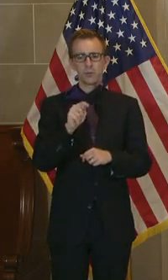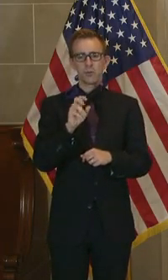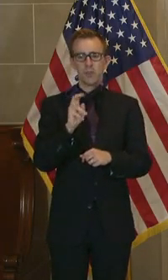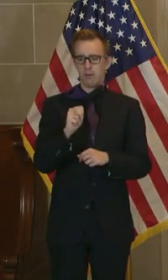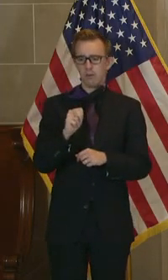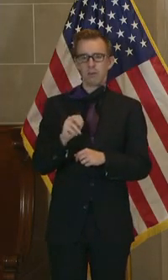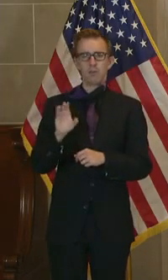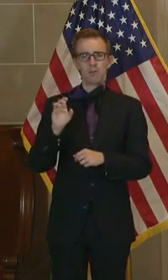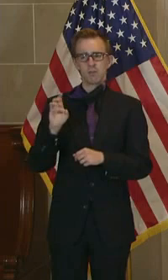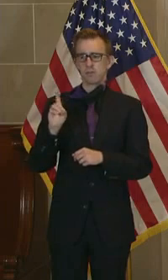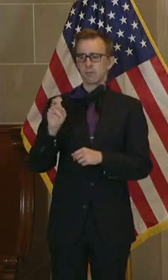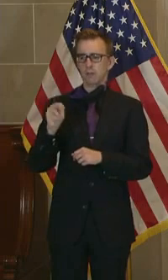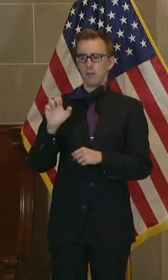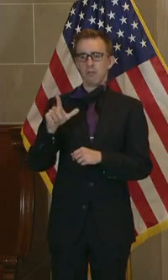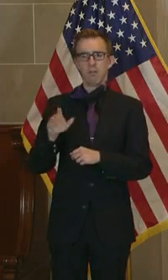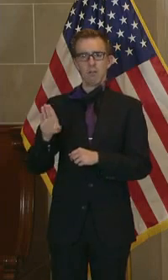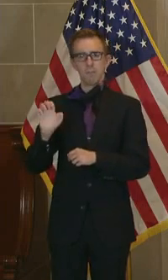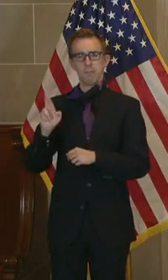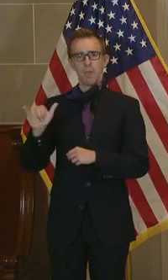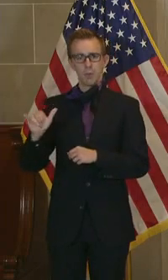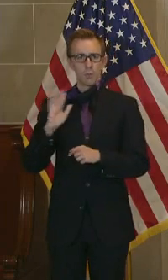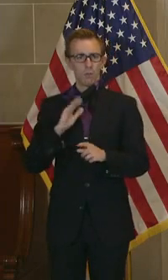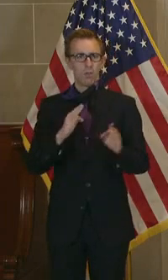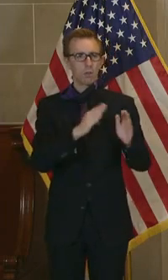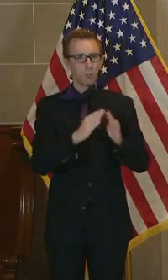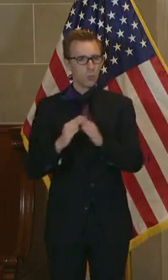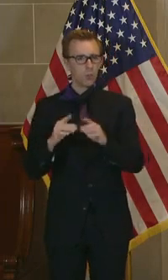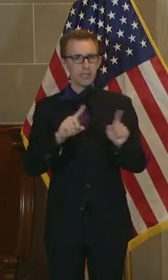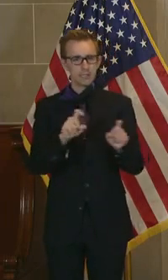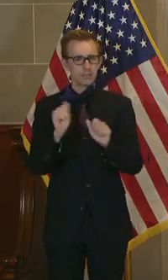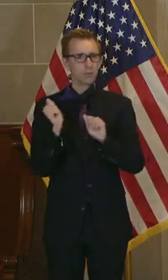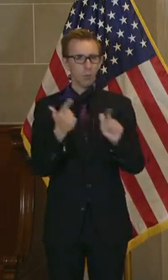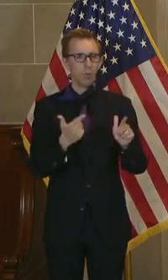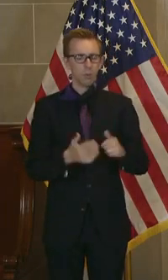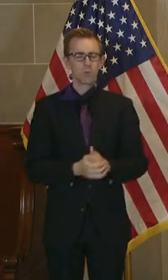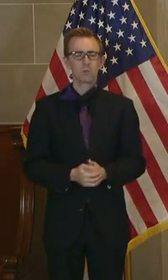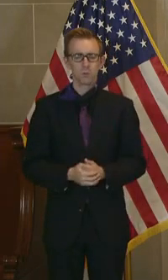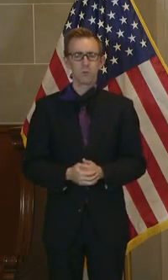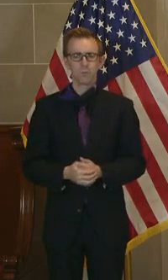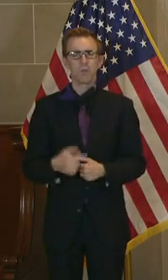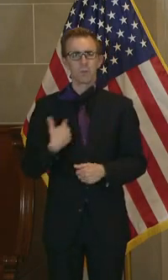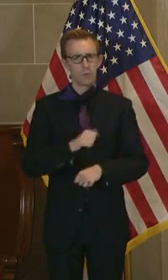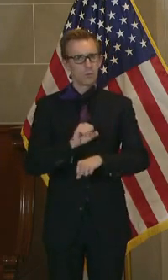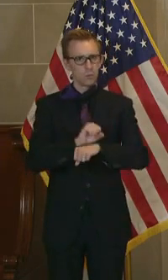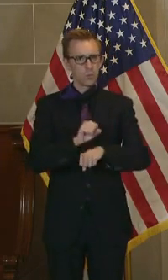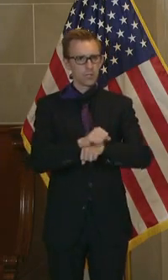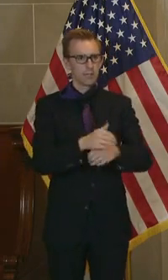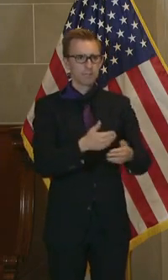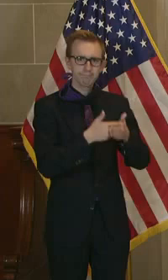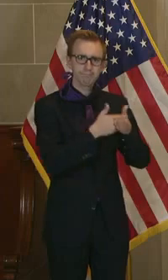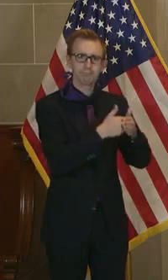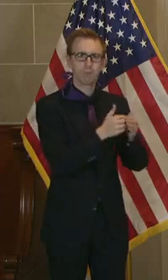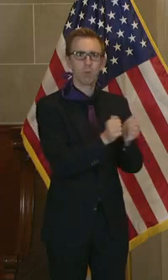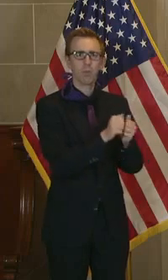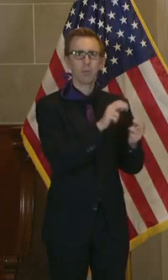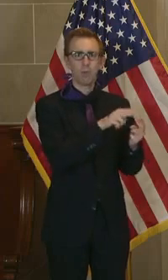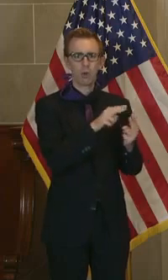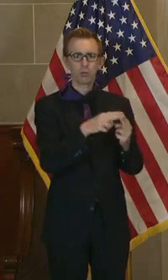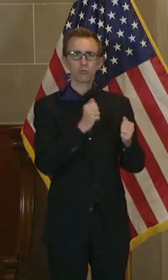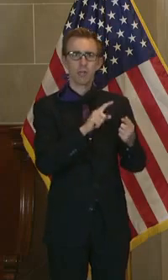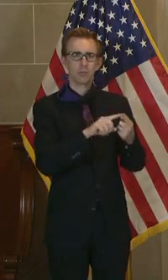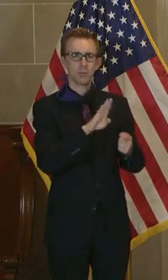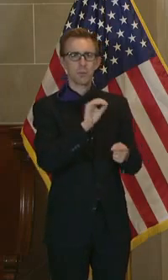Berry, and be doing community testing for everybody. So yes, we very much are working with our partners, boxing it in